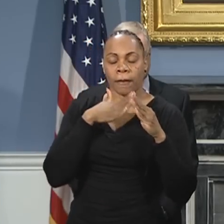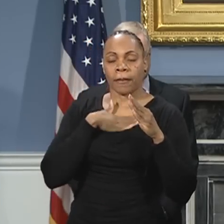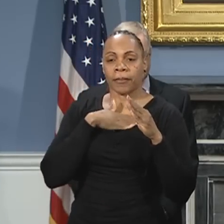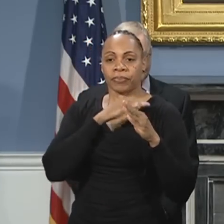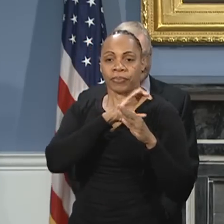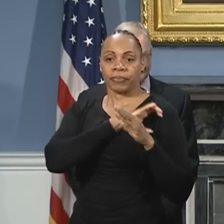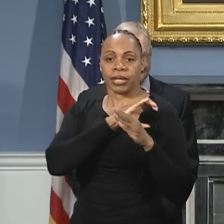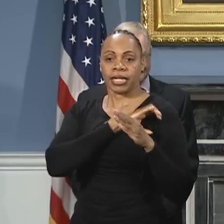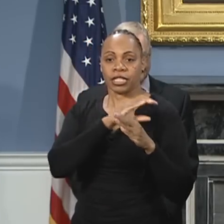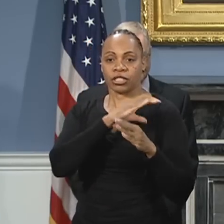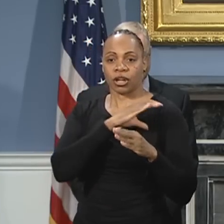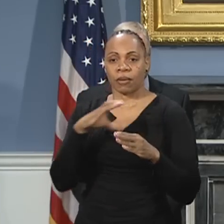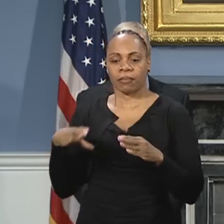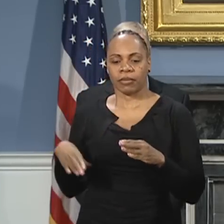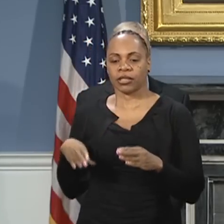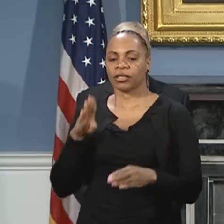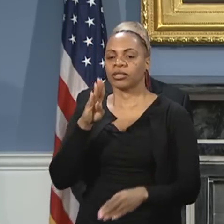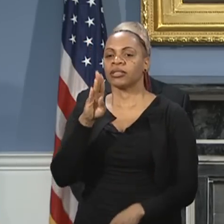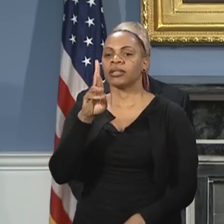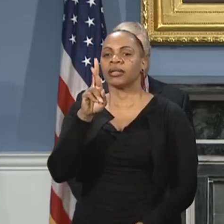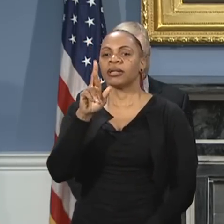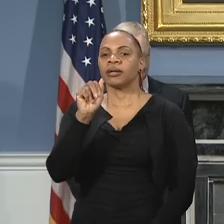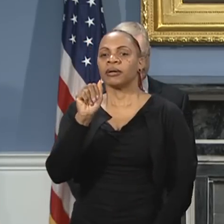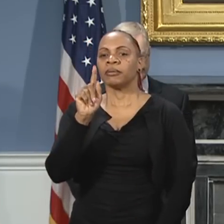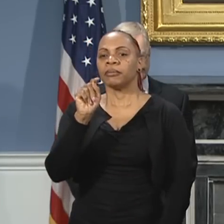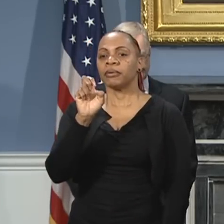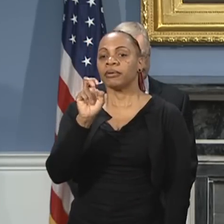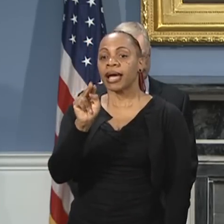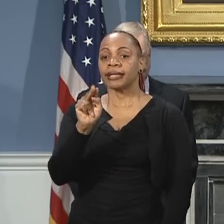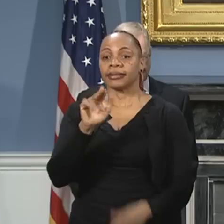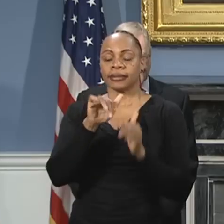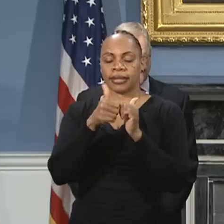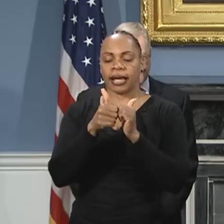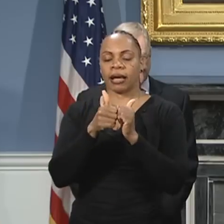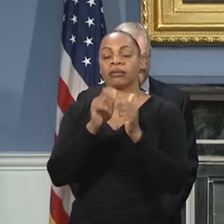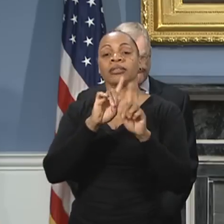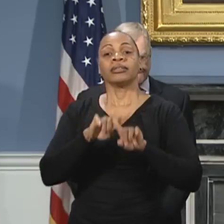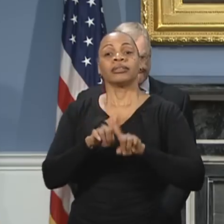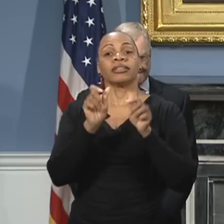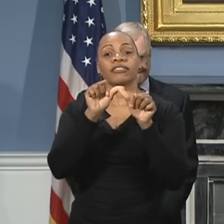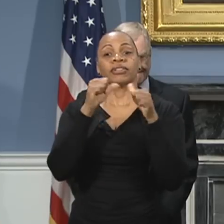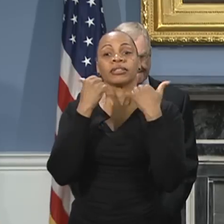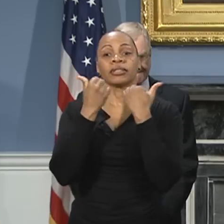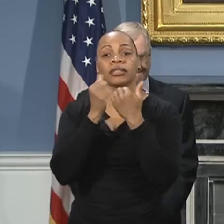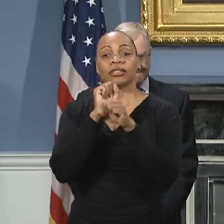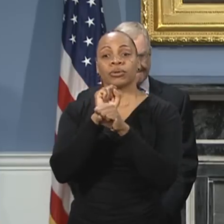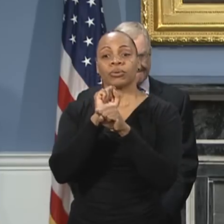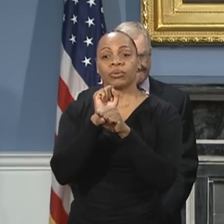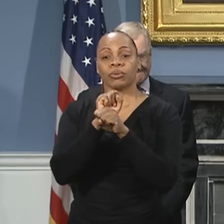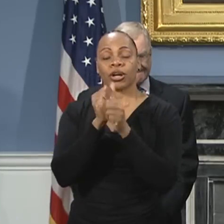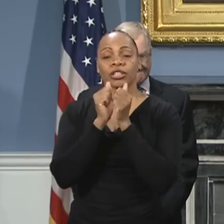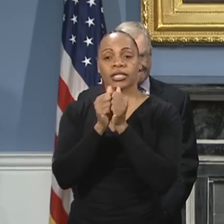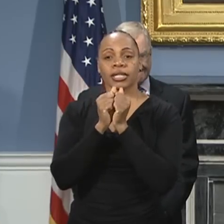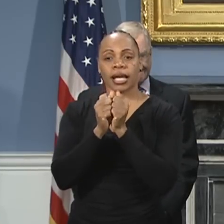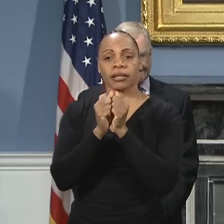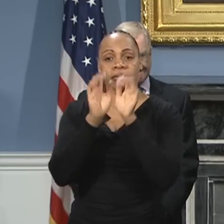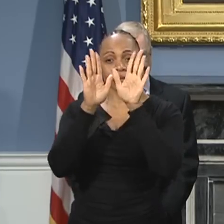Bill Bratton, always talks about collaboration and how different agencies have to work together, and he's been a great apostle of that idea, and part of